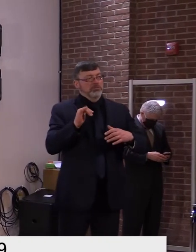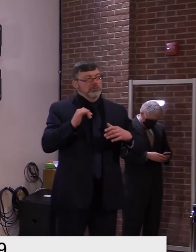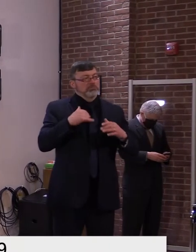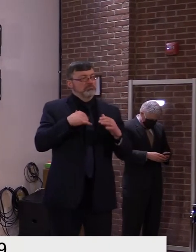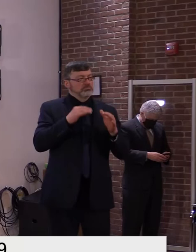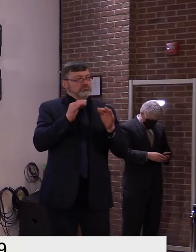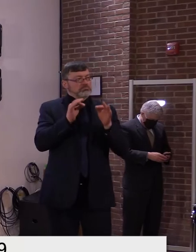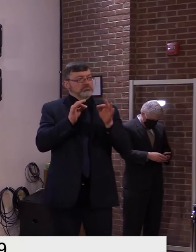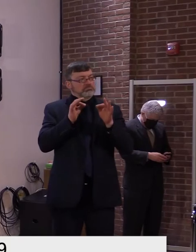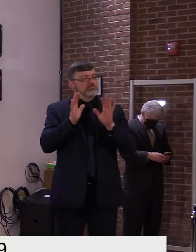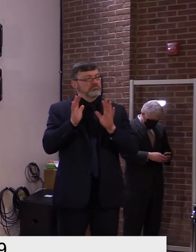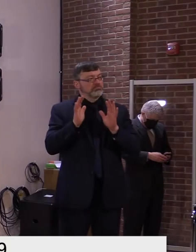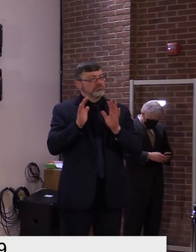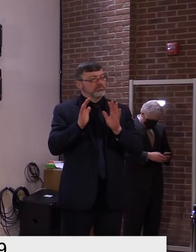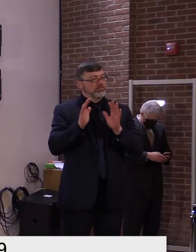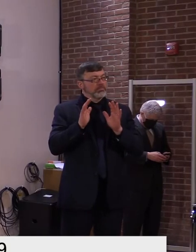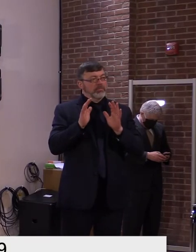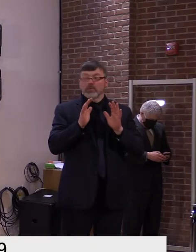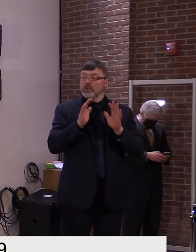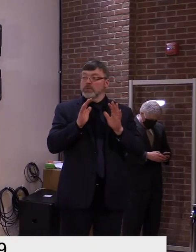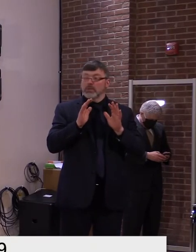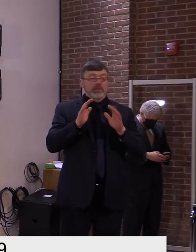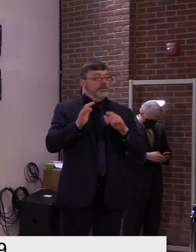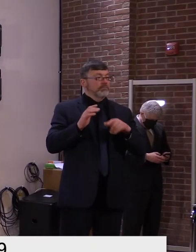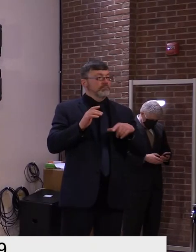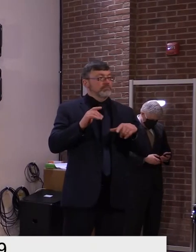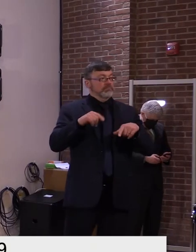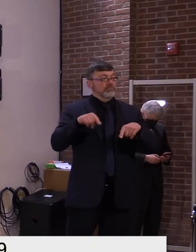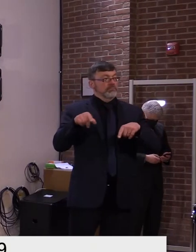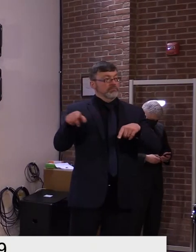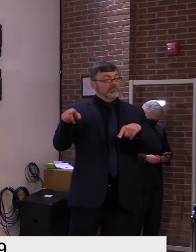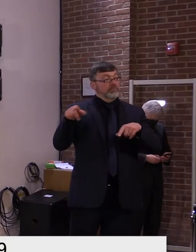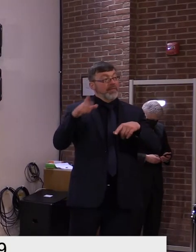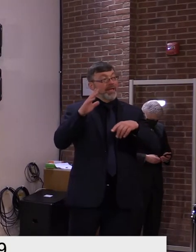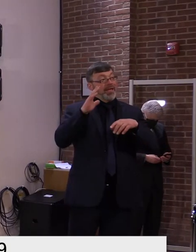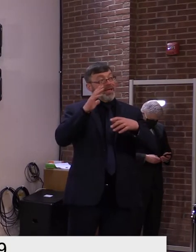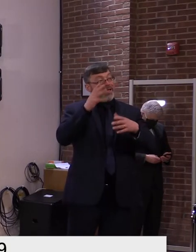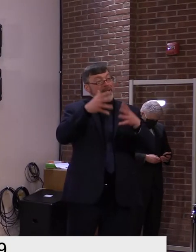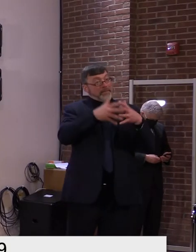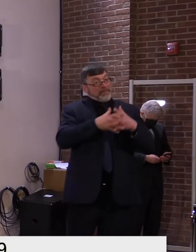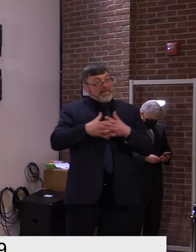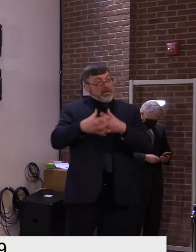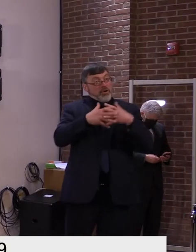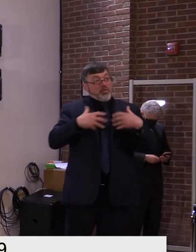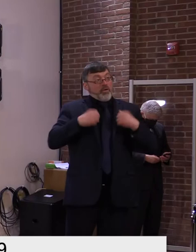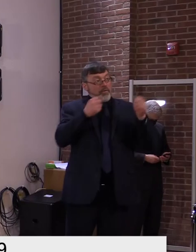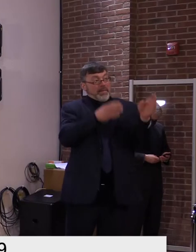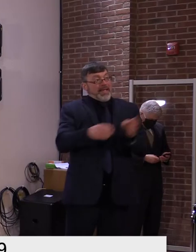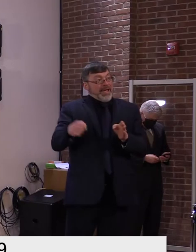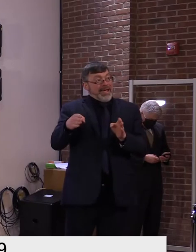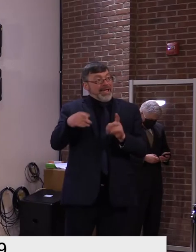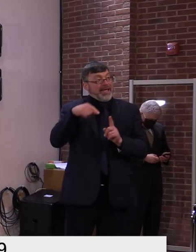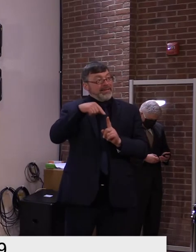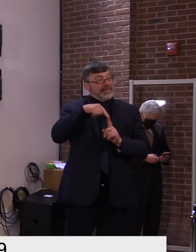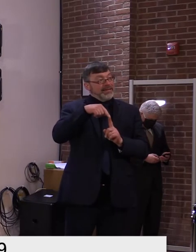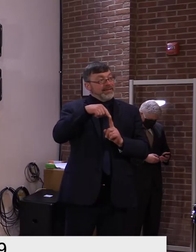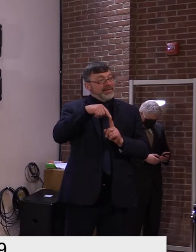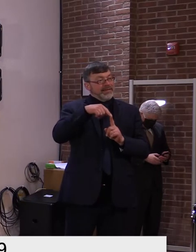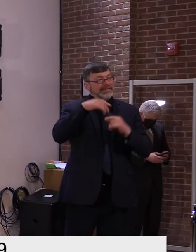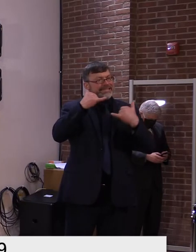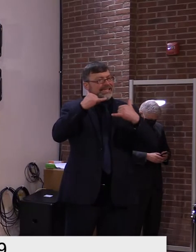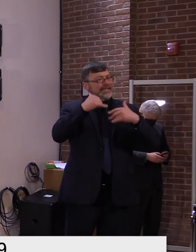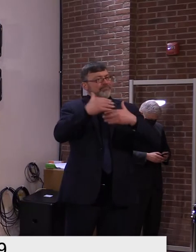American Recovery Plan or Rescue Plan actually is obviously in the middle of being rolled out. Individuals are